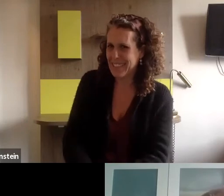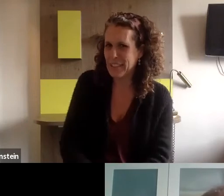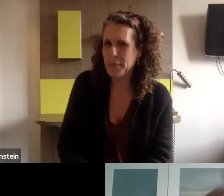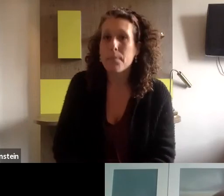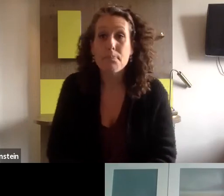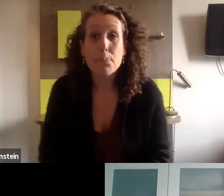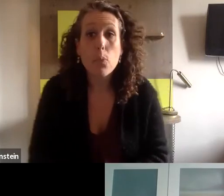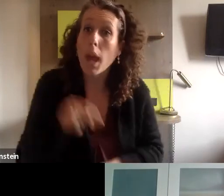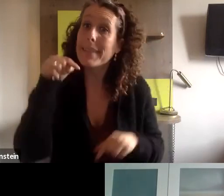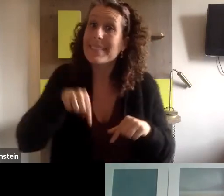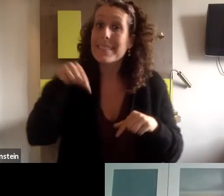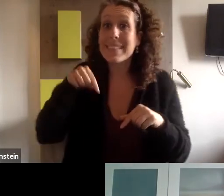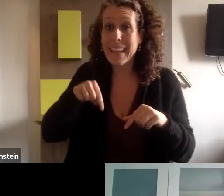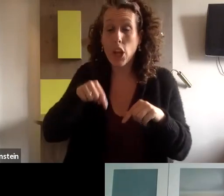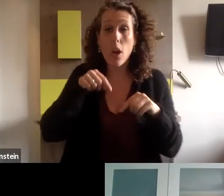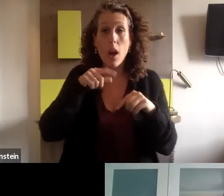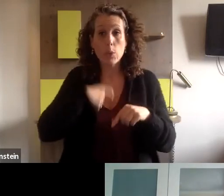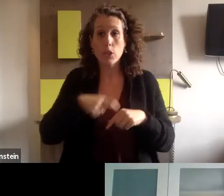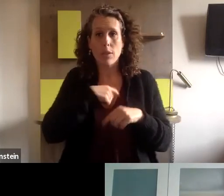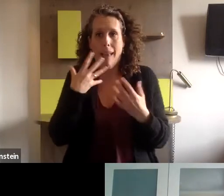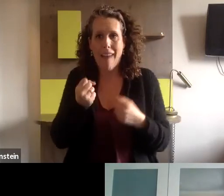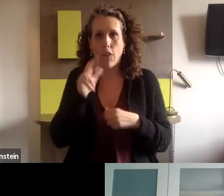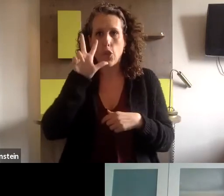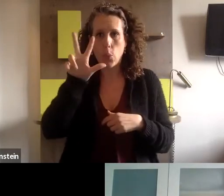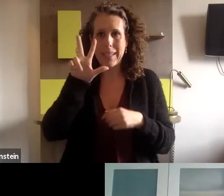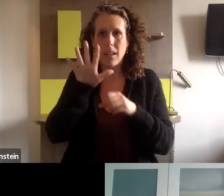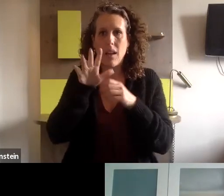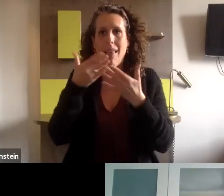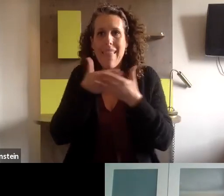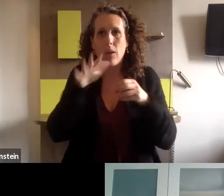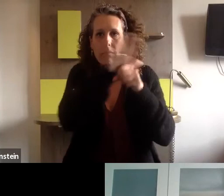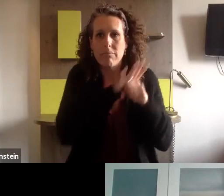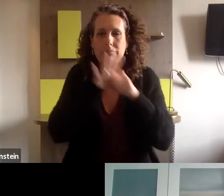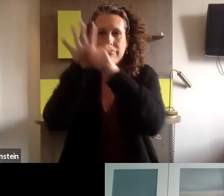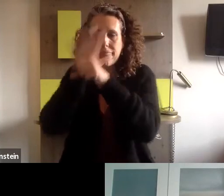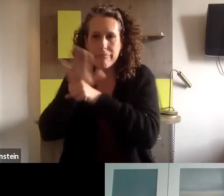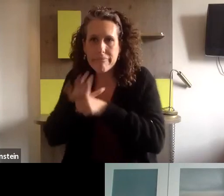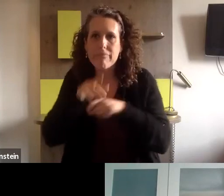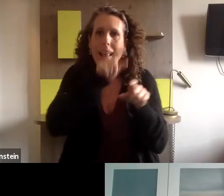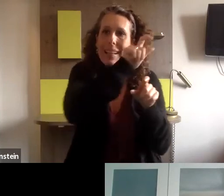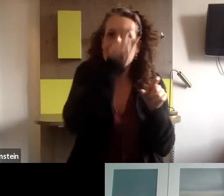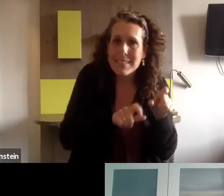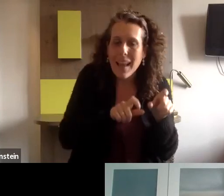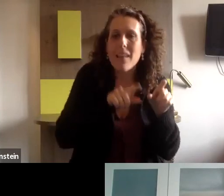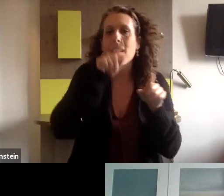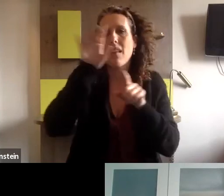three main language regions. It's the Italian-speaking part, the Ticino, the French-speaking part, the